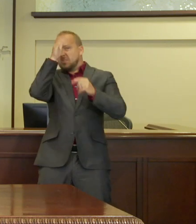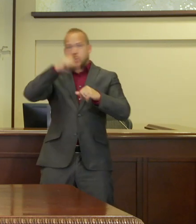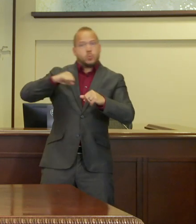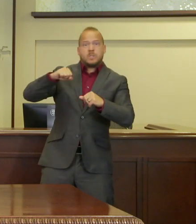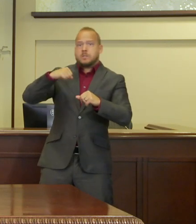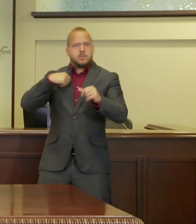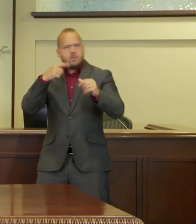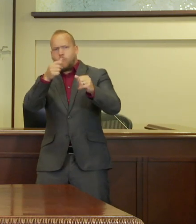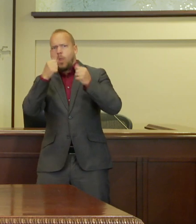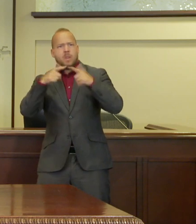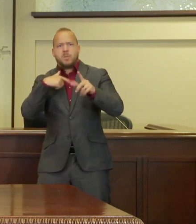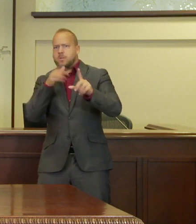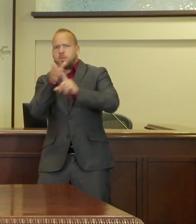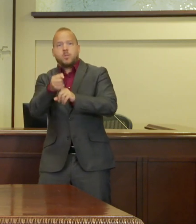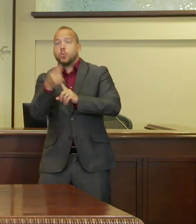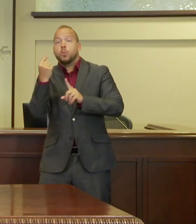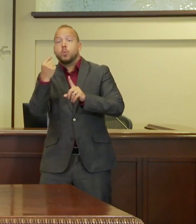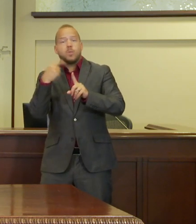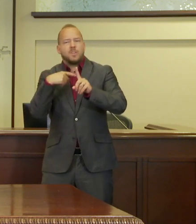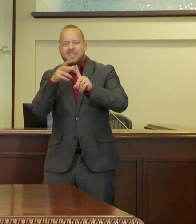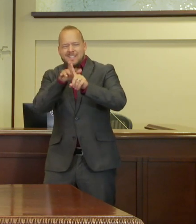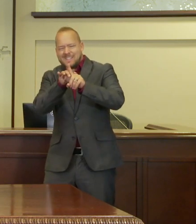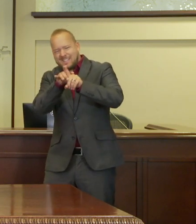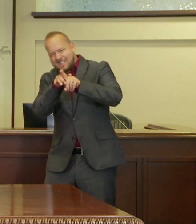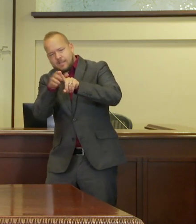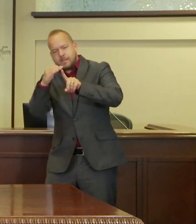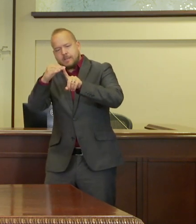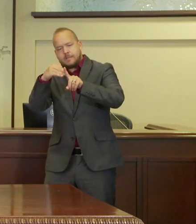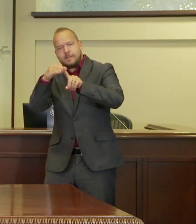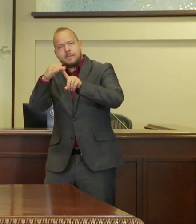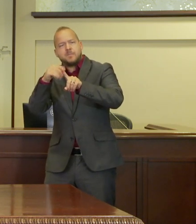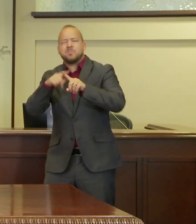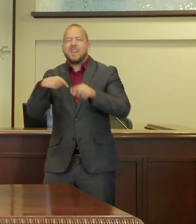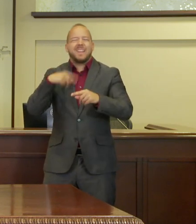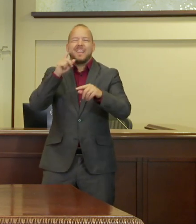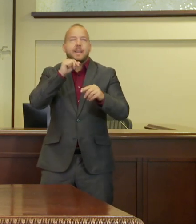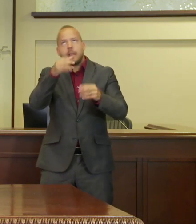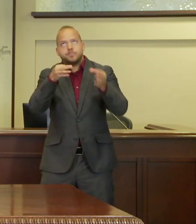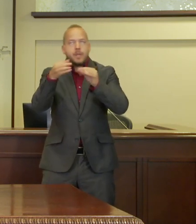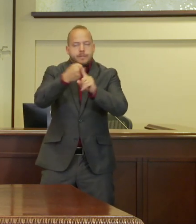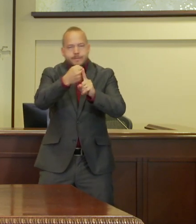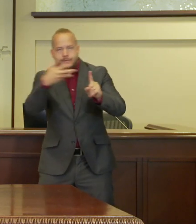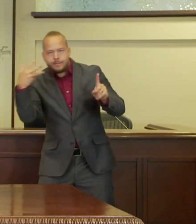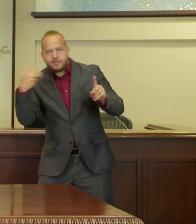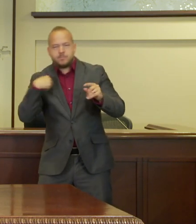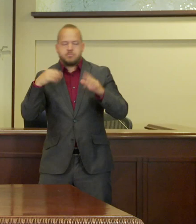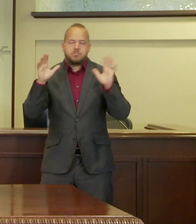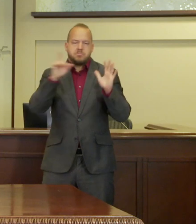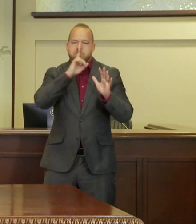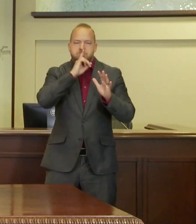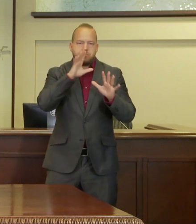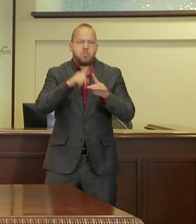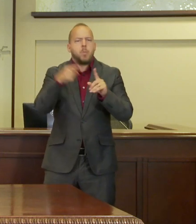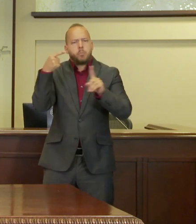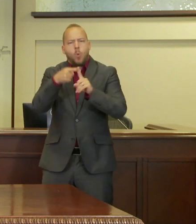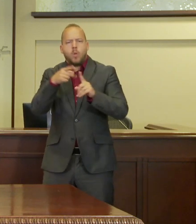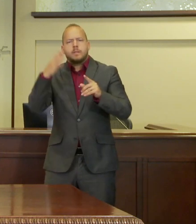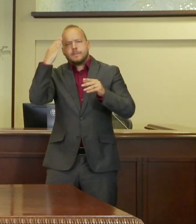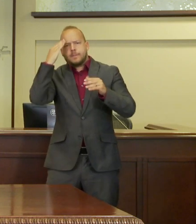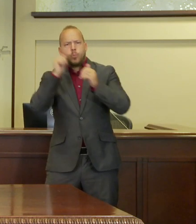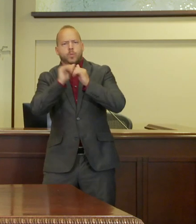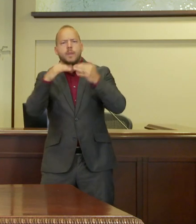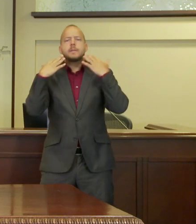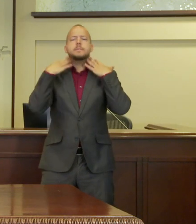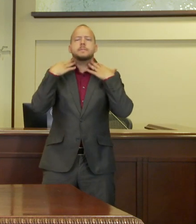And I won't go into the specific tactics right now because we don't have time, but this whole shift that we've made just in the last